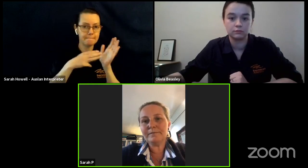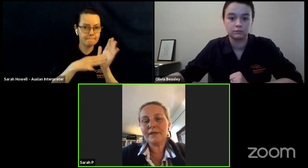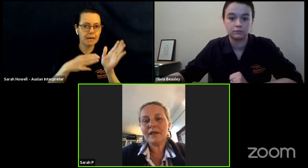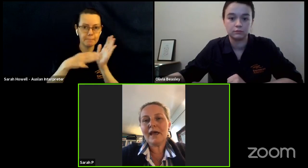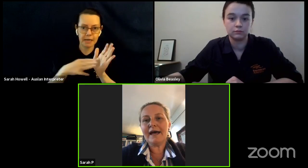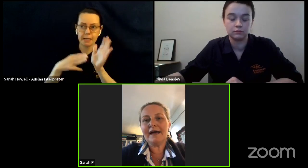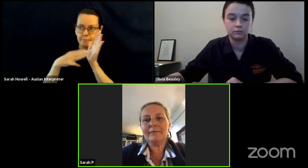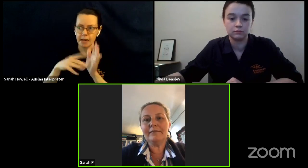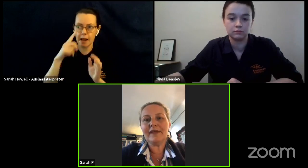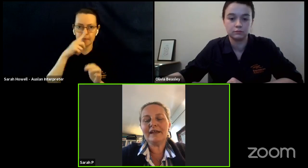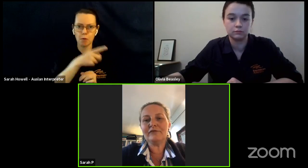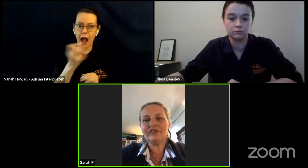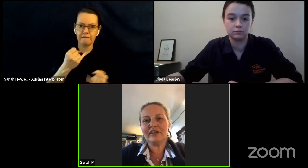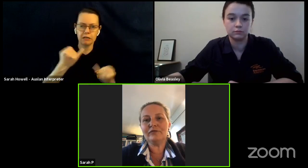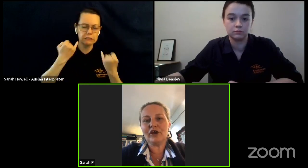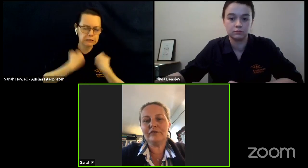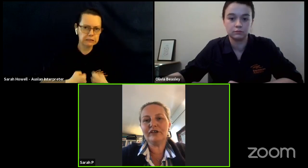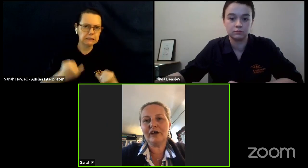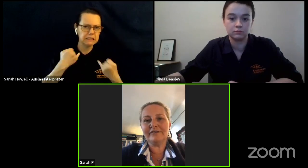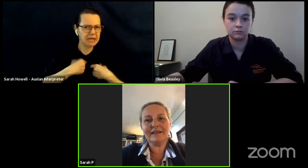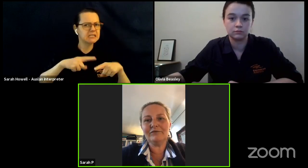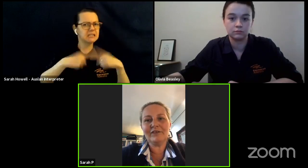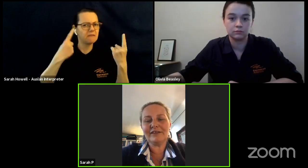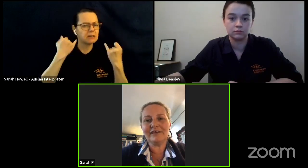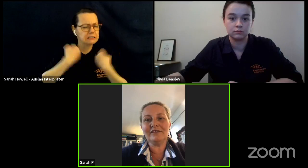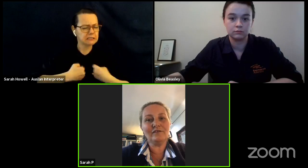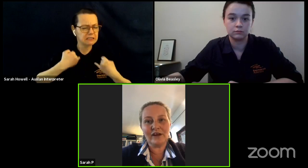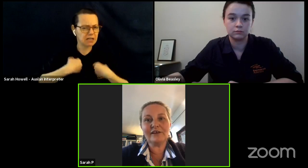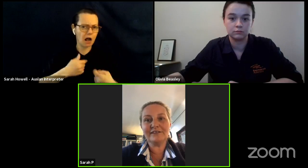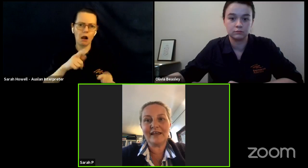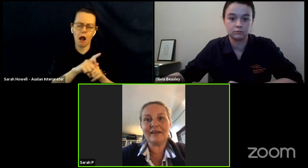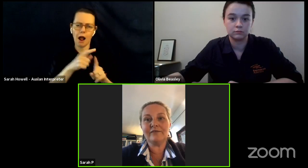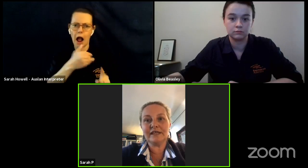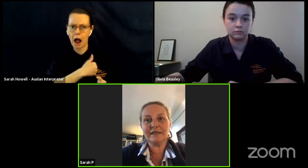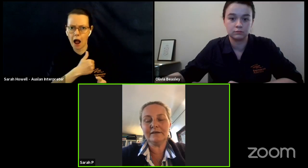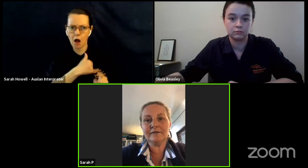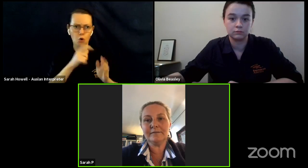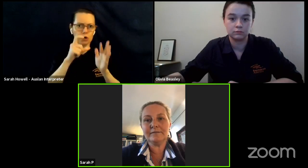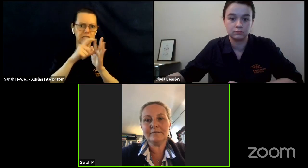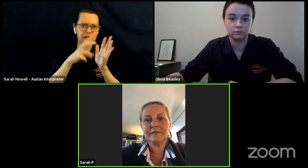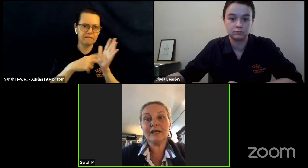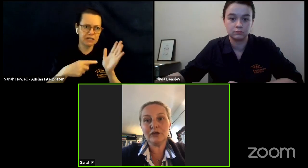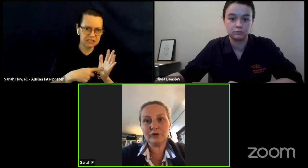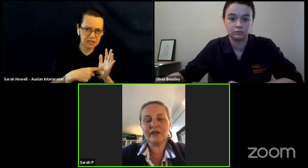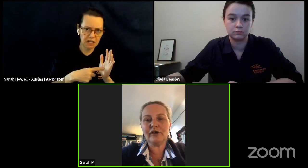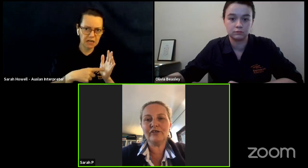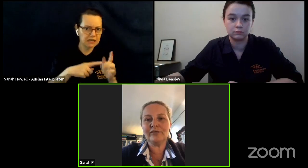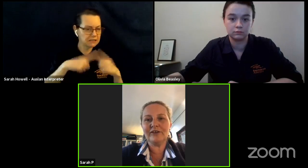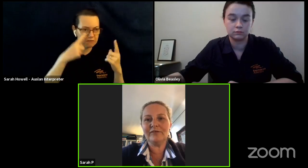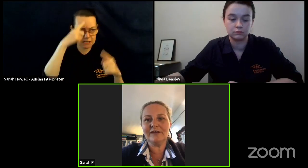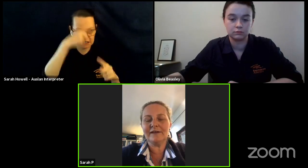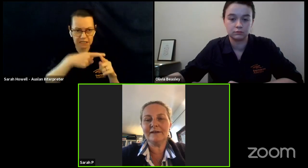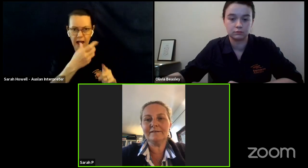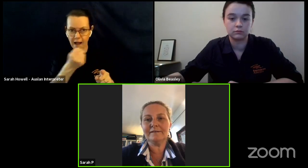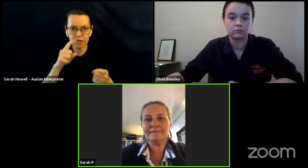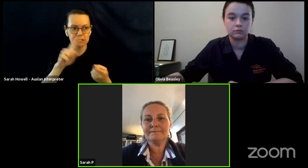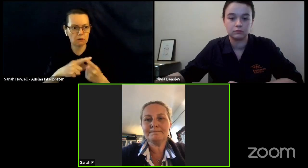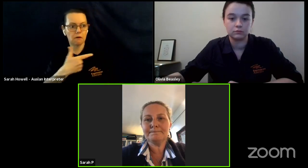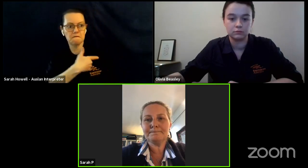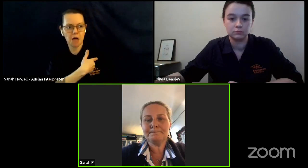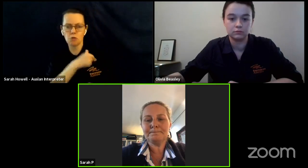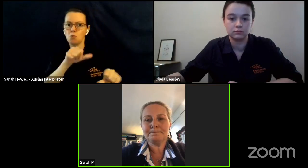condition that have received COVID-19 vaccines very safely, including those with